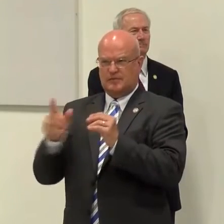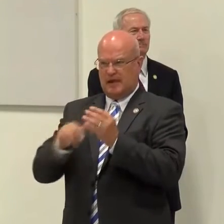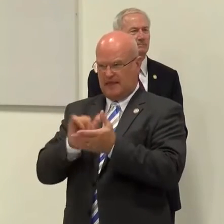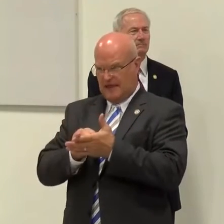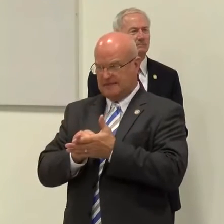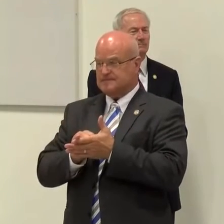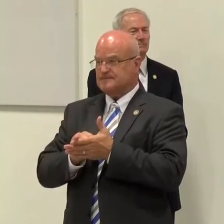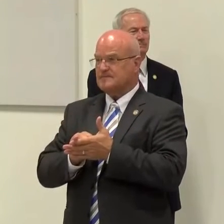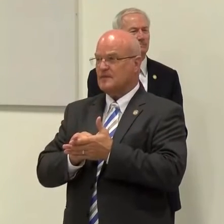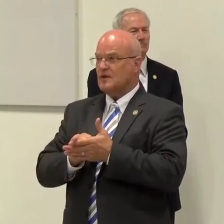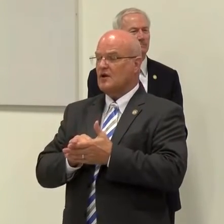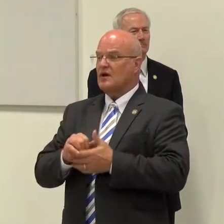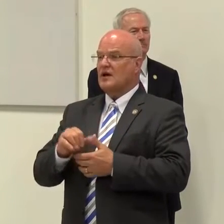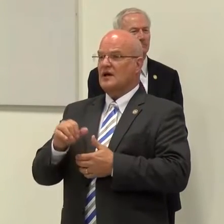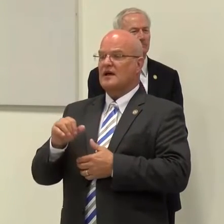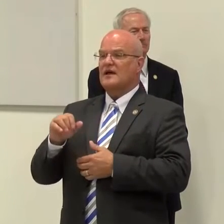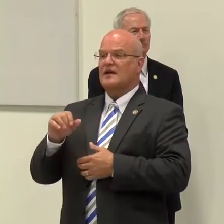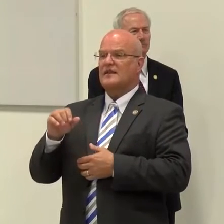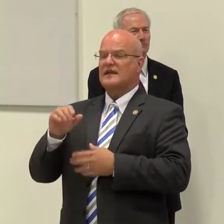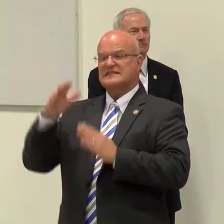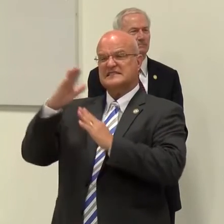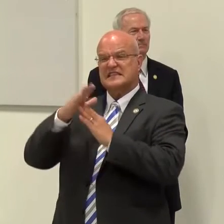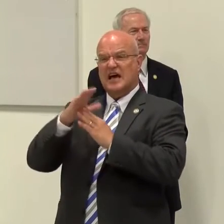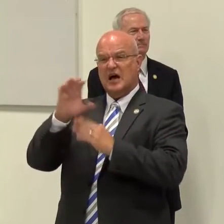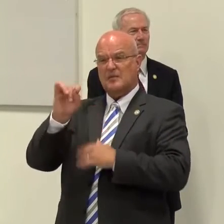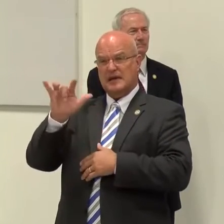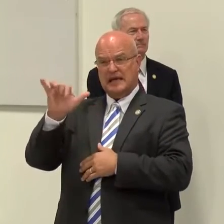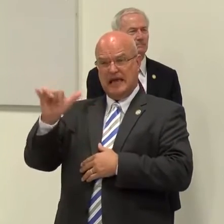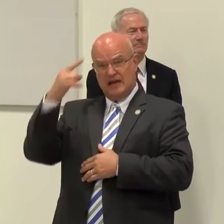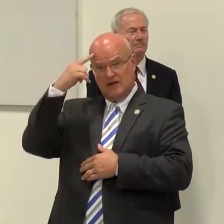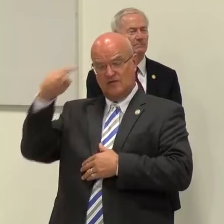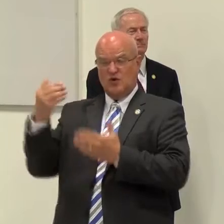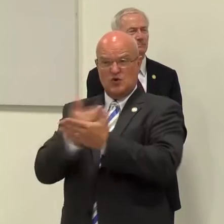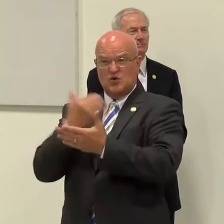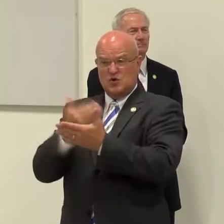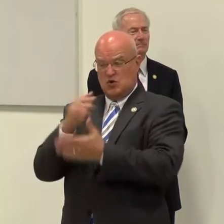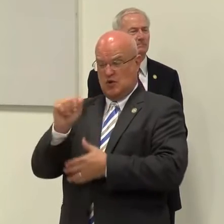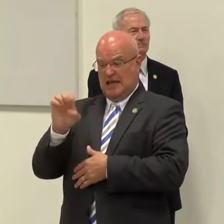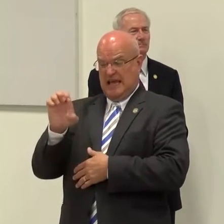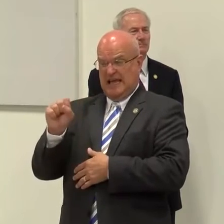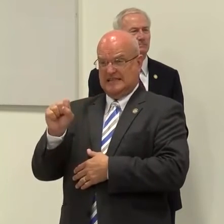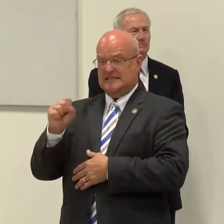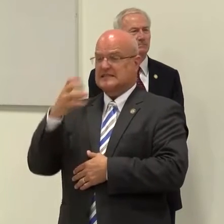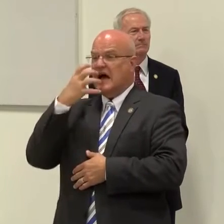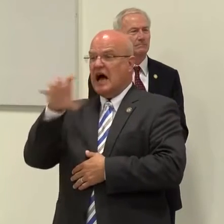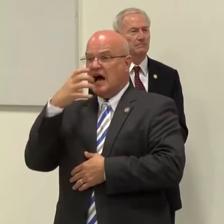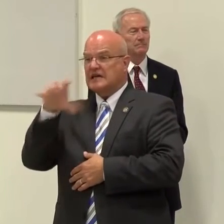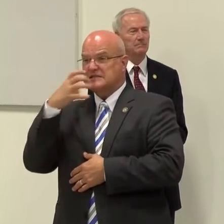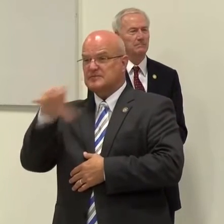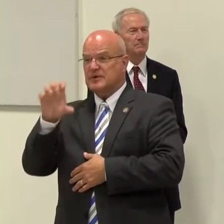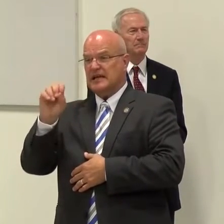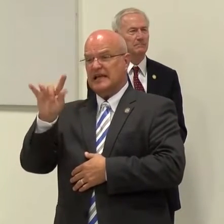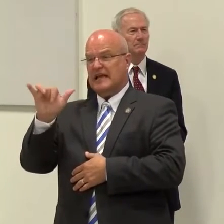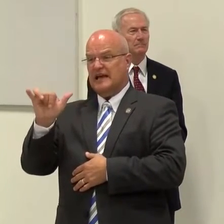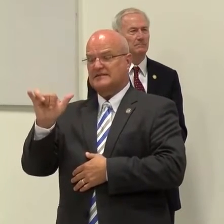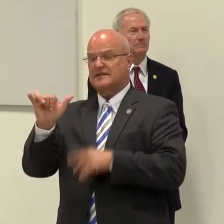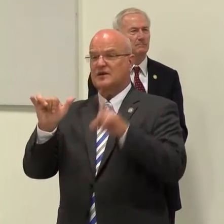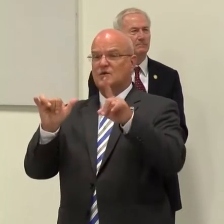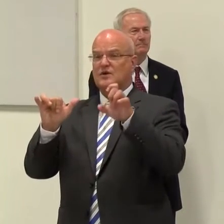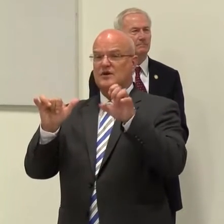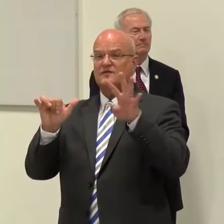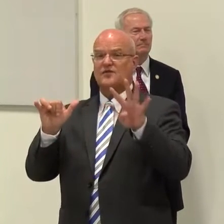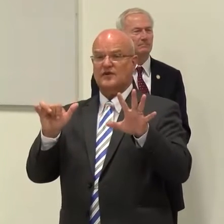that. One is that our top county for new cases since yesterday, Hot Spring County at